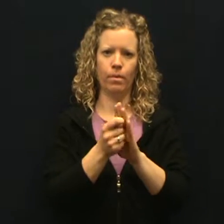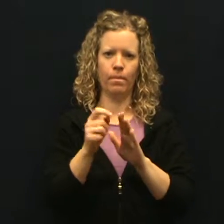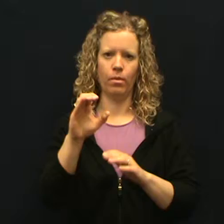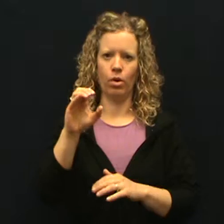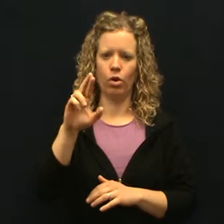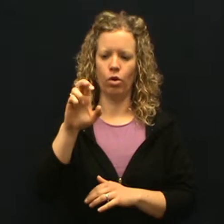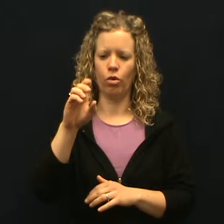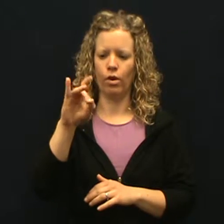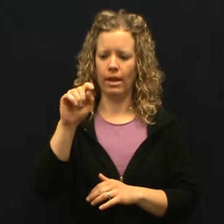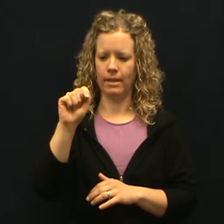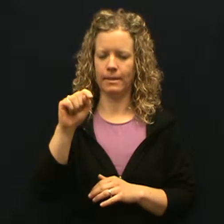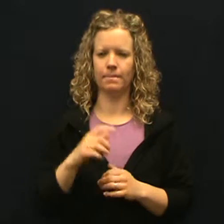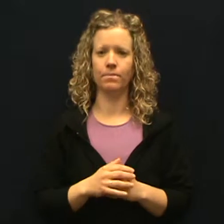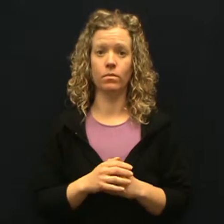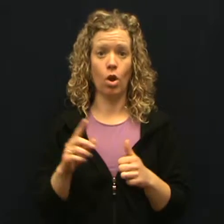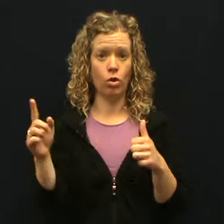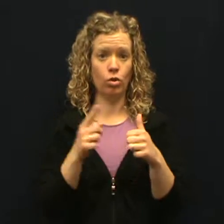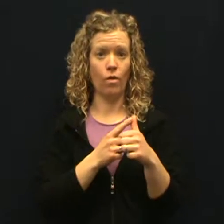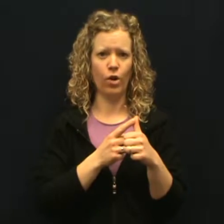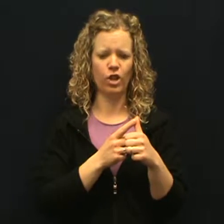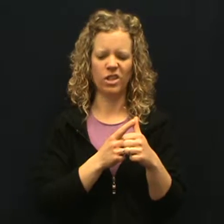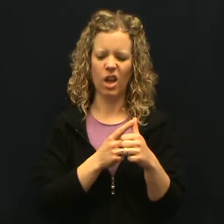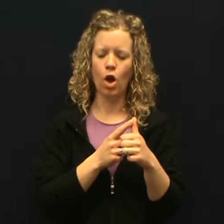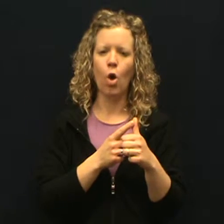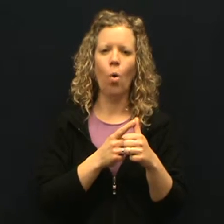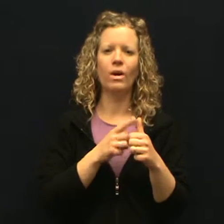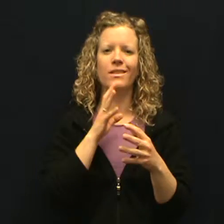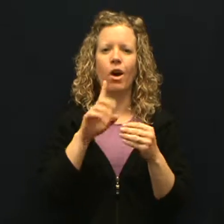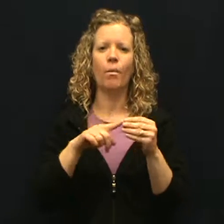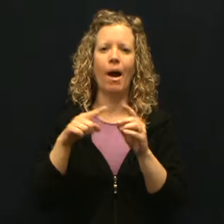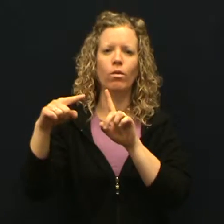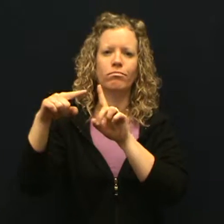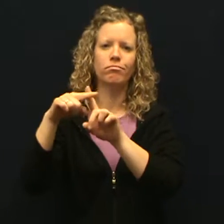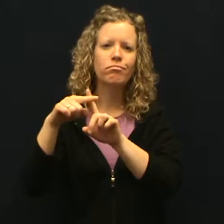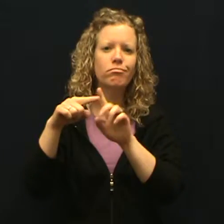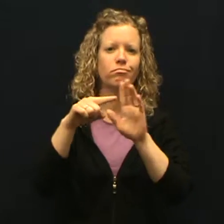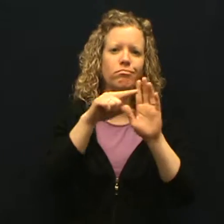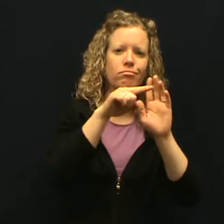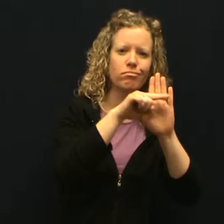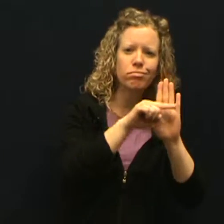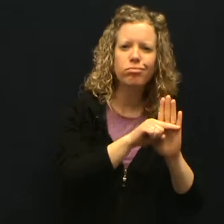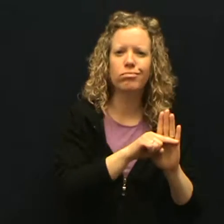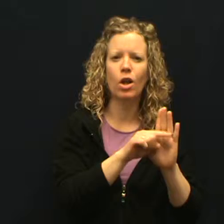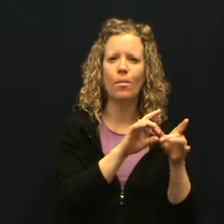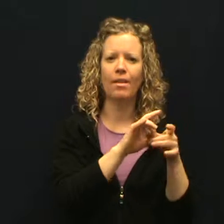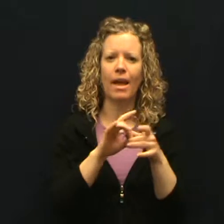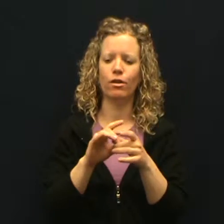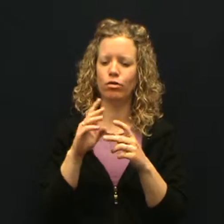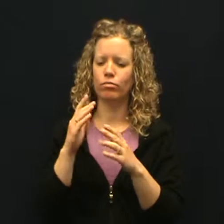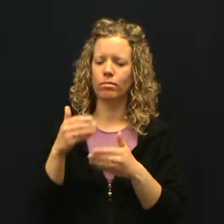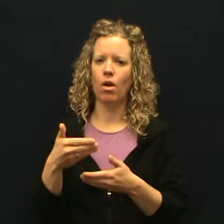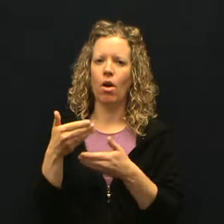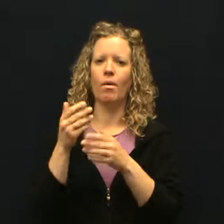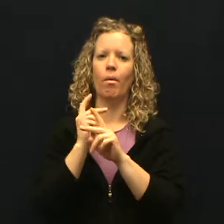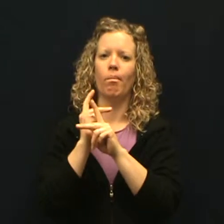look at the trade-offs of extending credit and look at a few other learning objectives in this chapter. So as